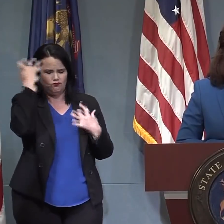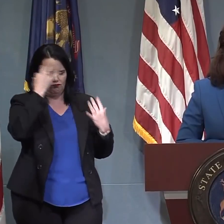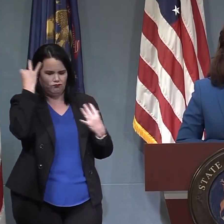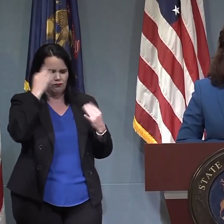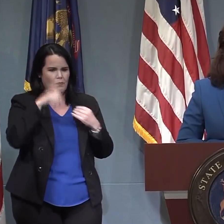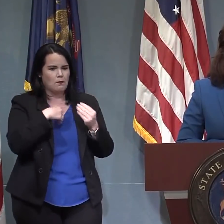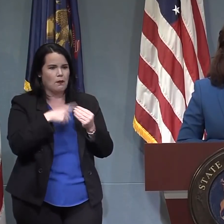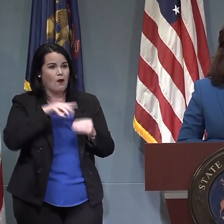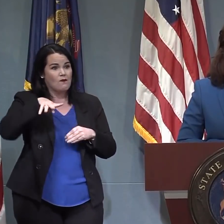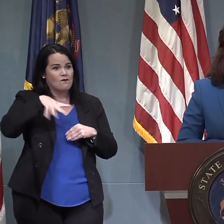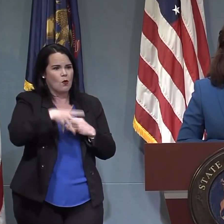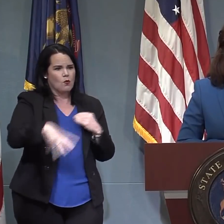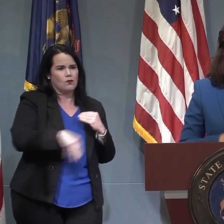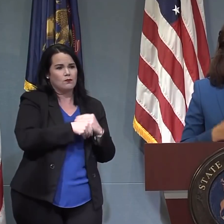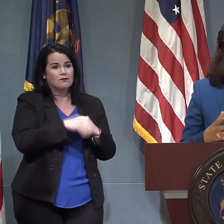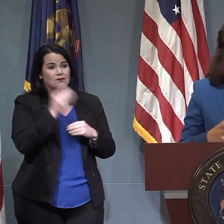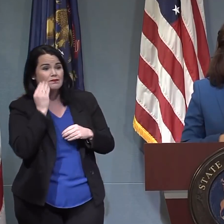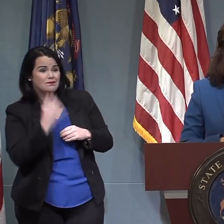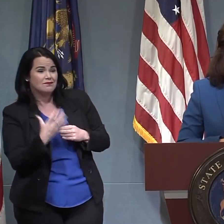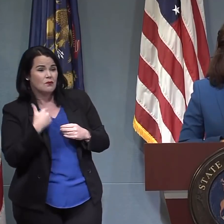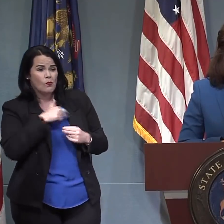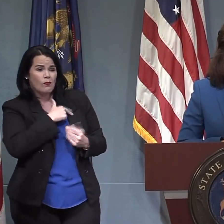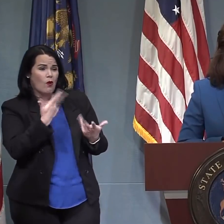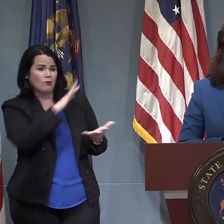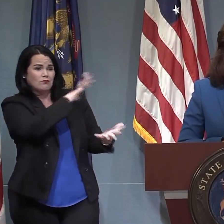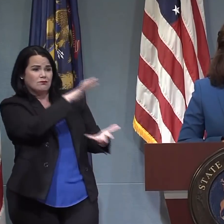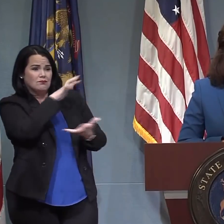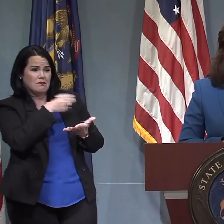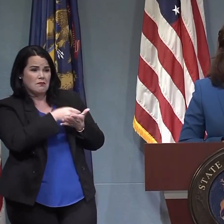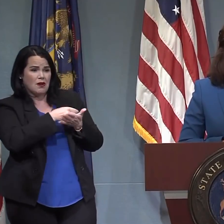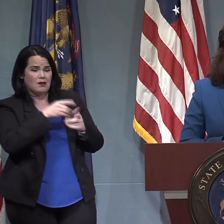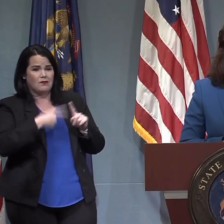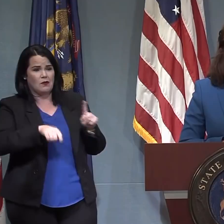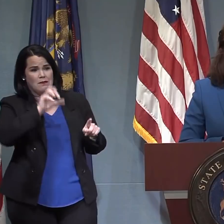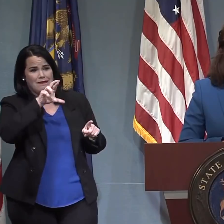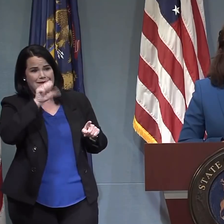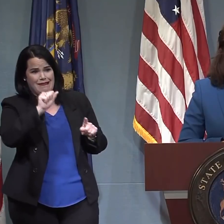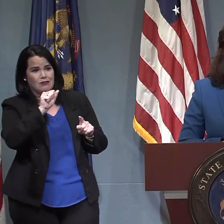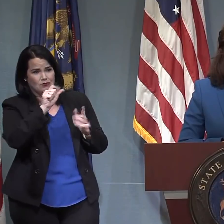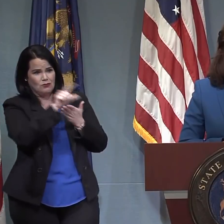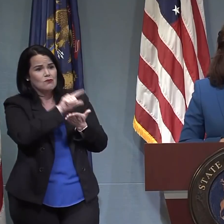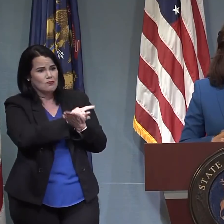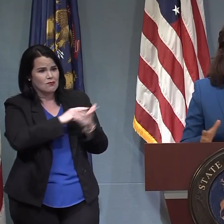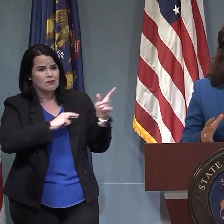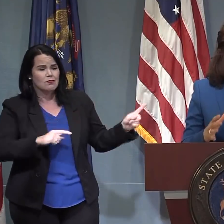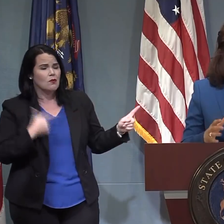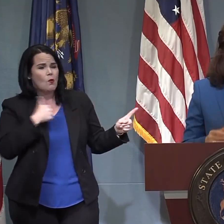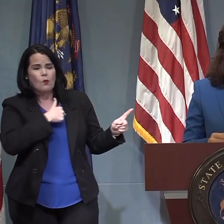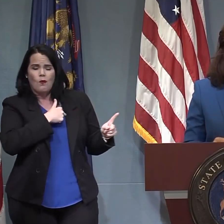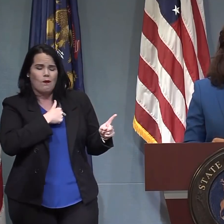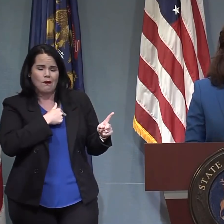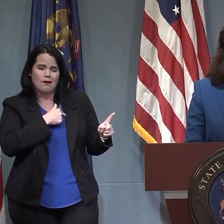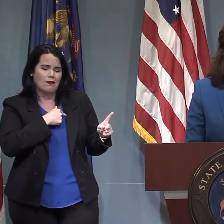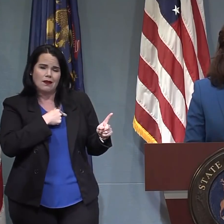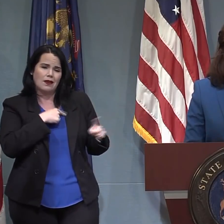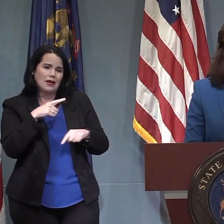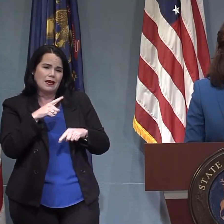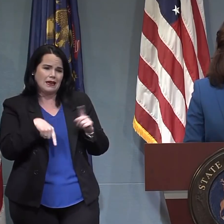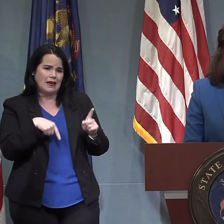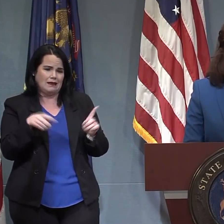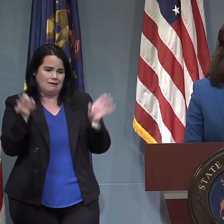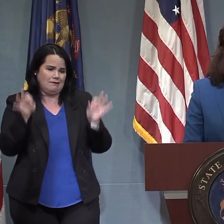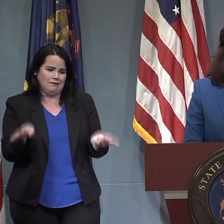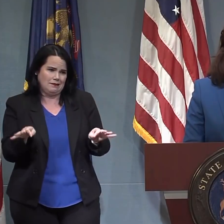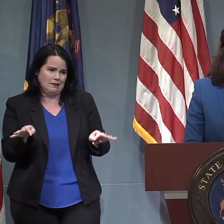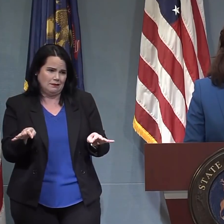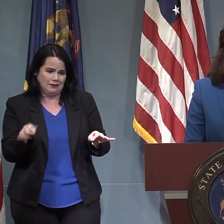CARES Act, although it came with a lot of strings attached, and we're not able to make decisions on how it's spent.